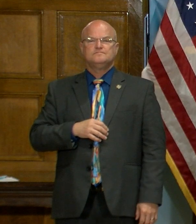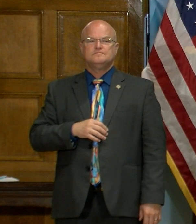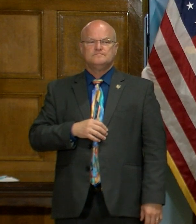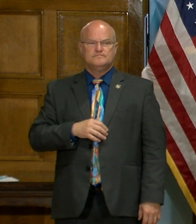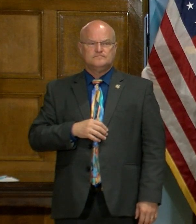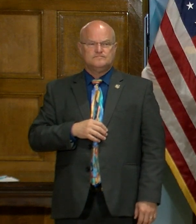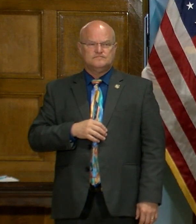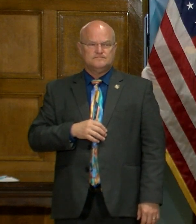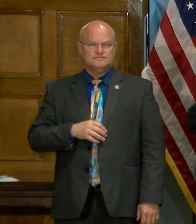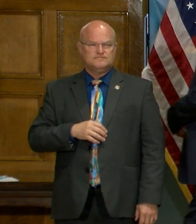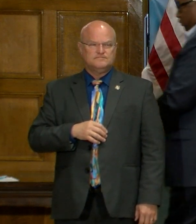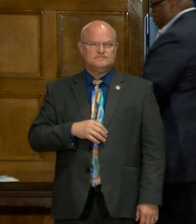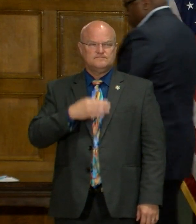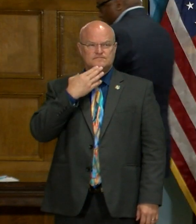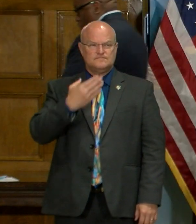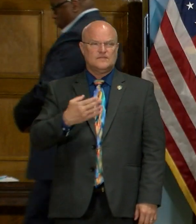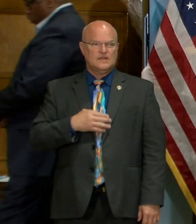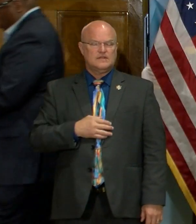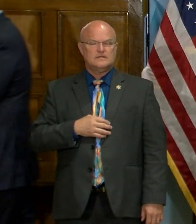Good.